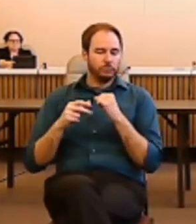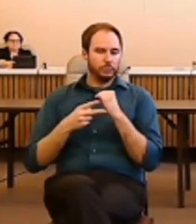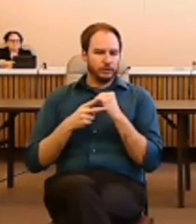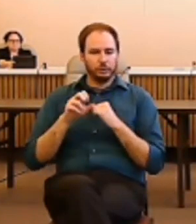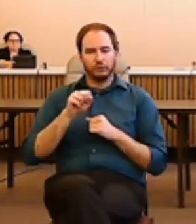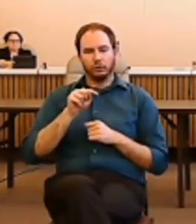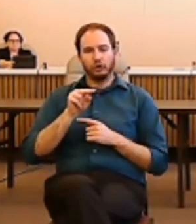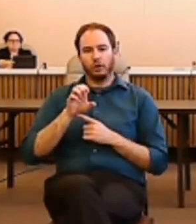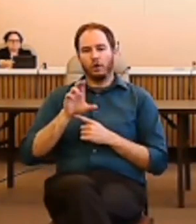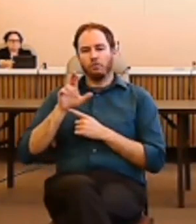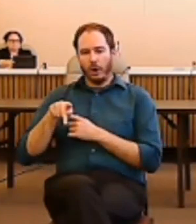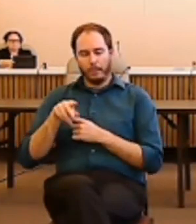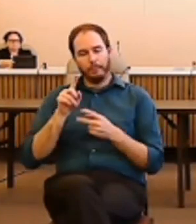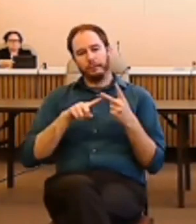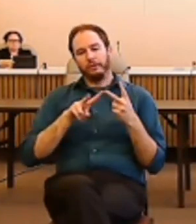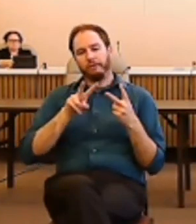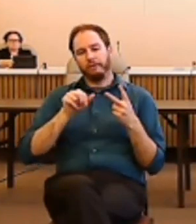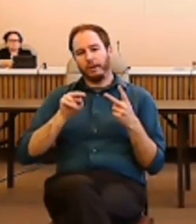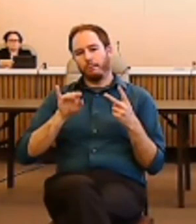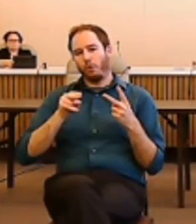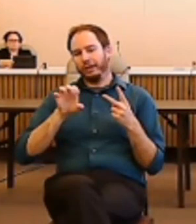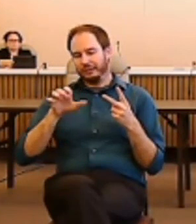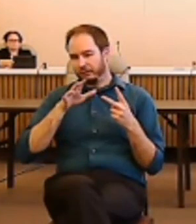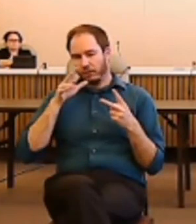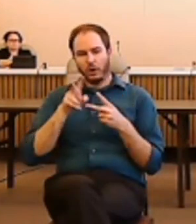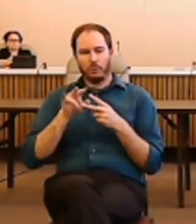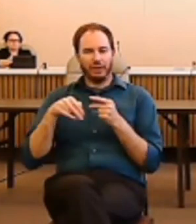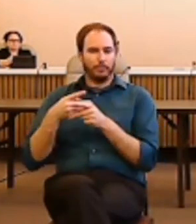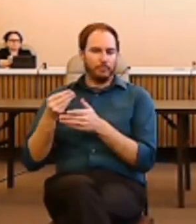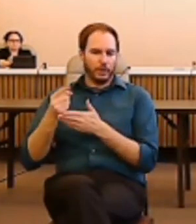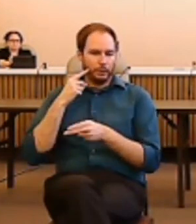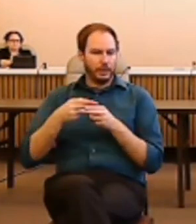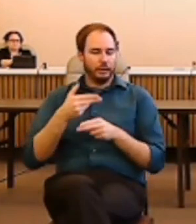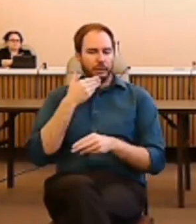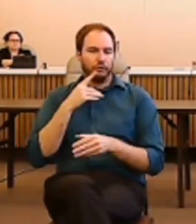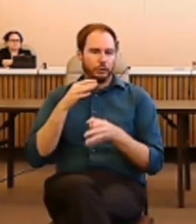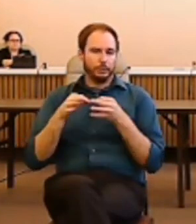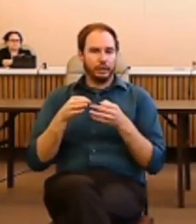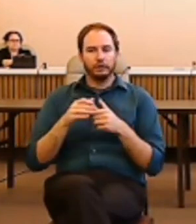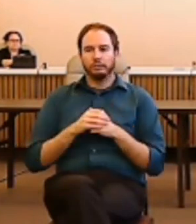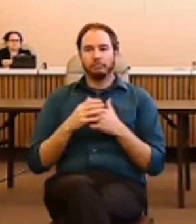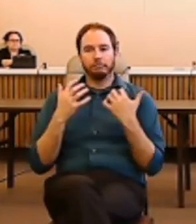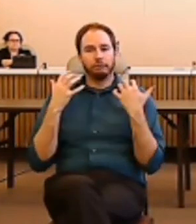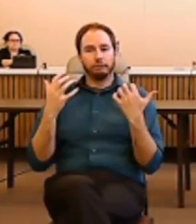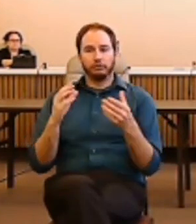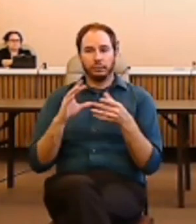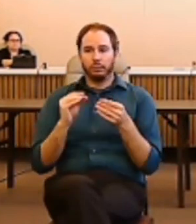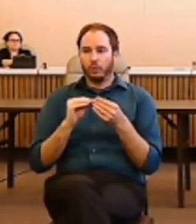Crop and Van Voorhees Farms came from, is that type of revenue. So thank you. Next.